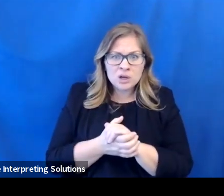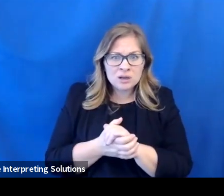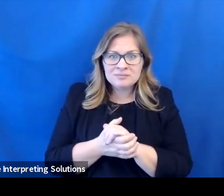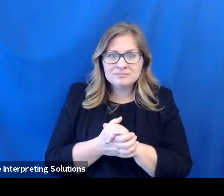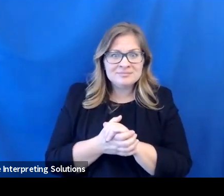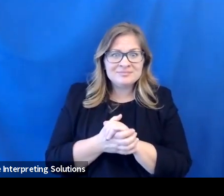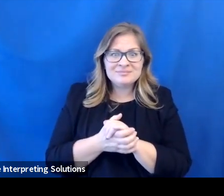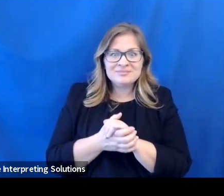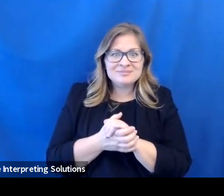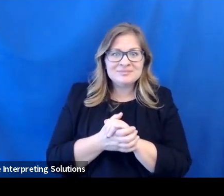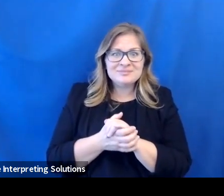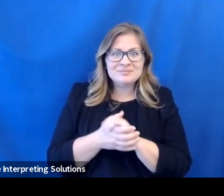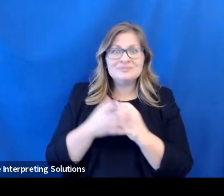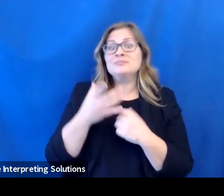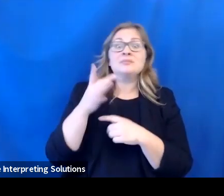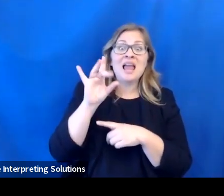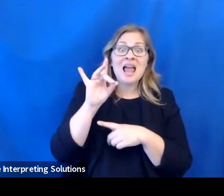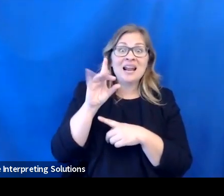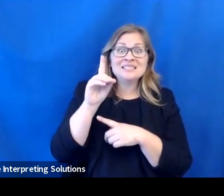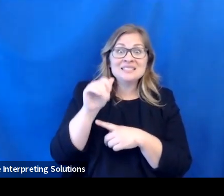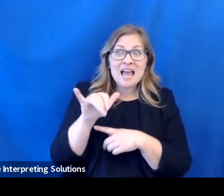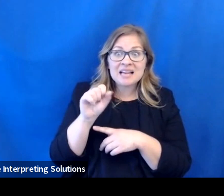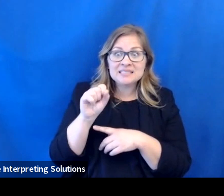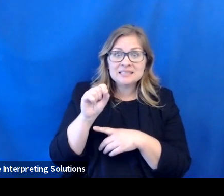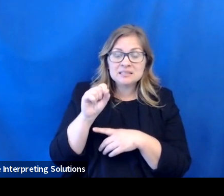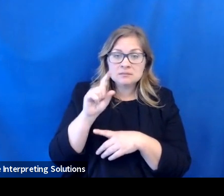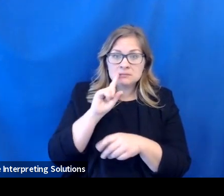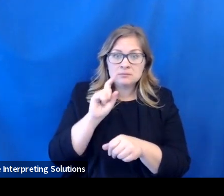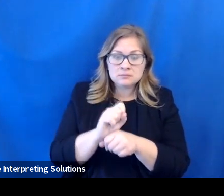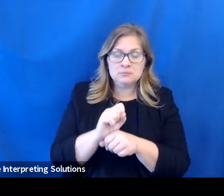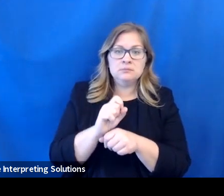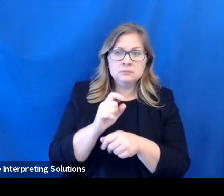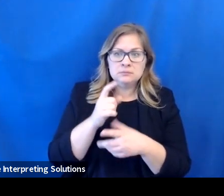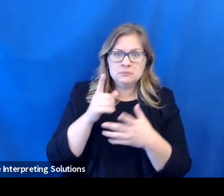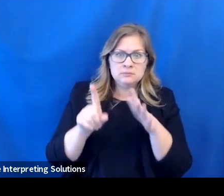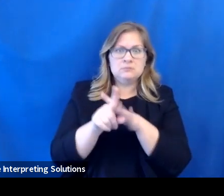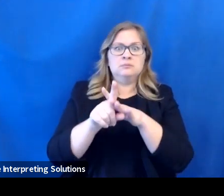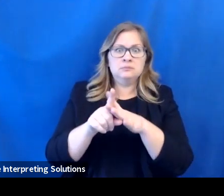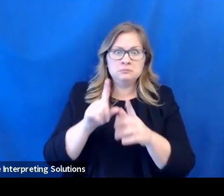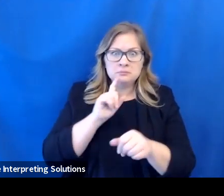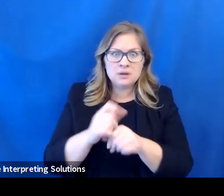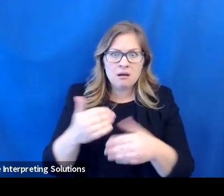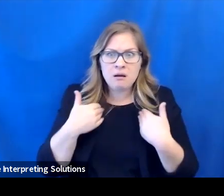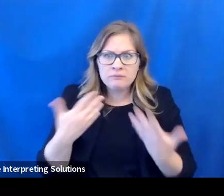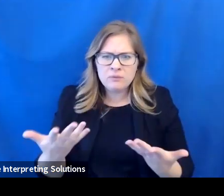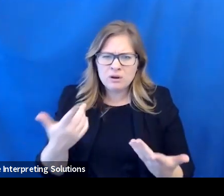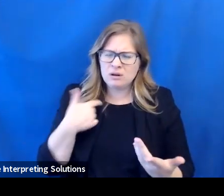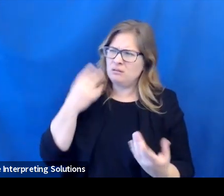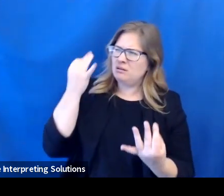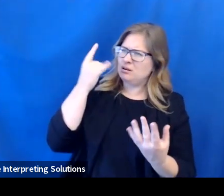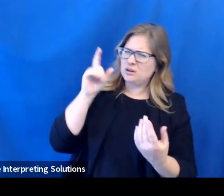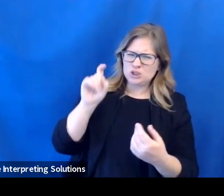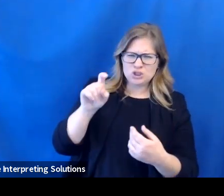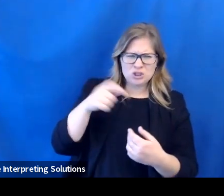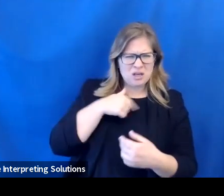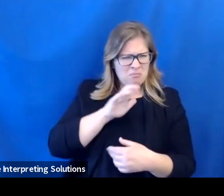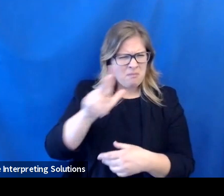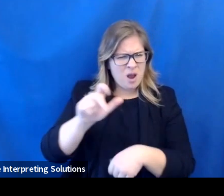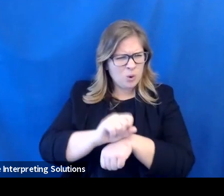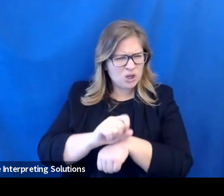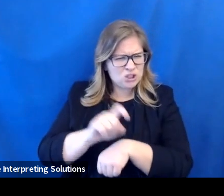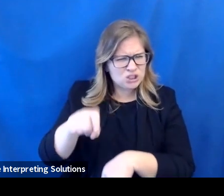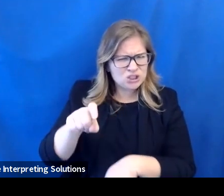may wonder, why can't I go back to work? What would you tell folks like that? Yeah, they're right to wonder. What I would tell them is